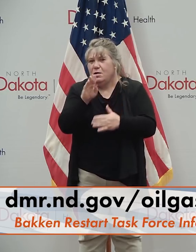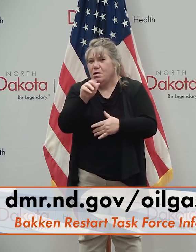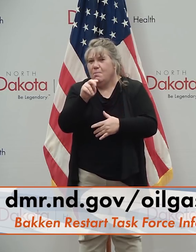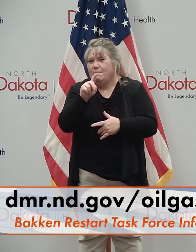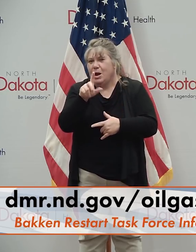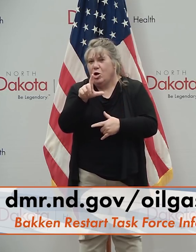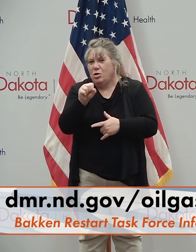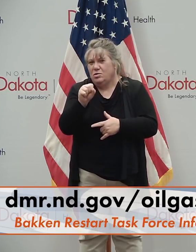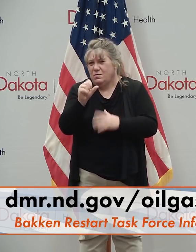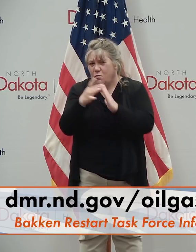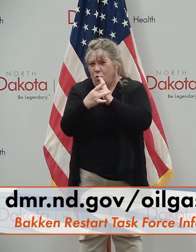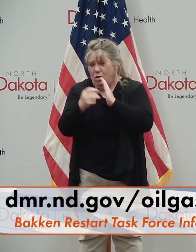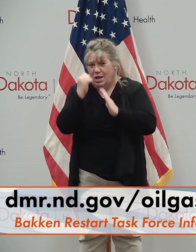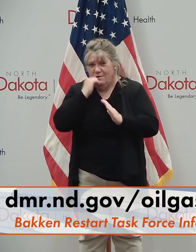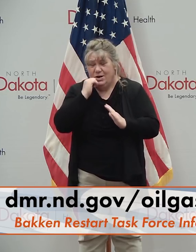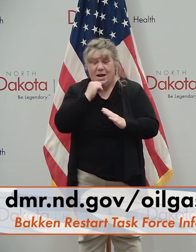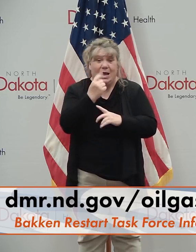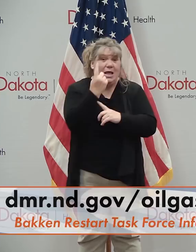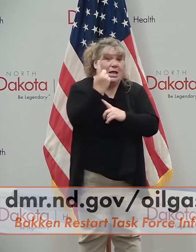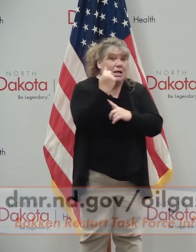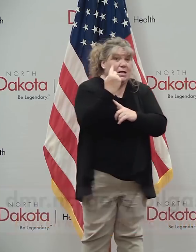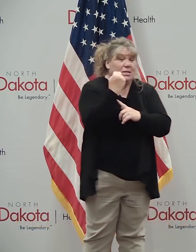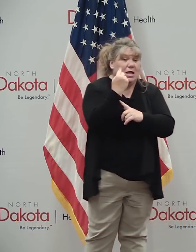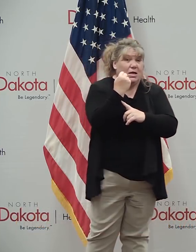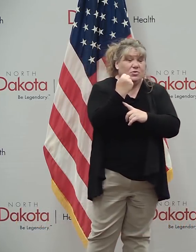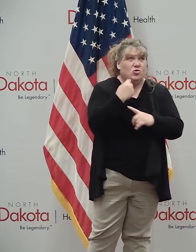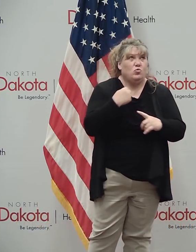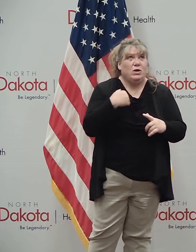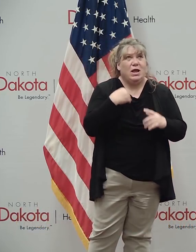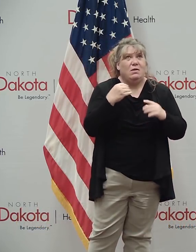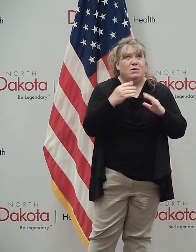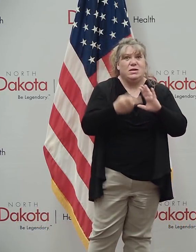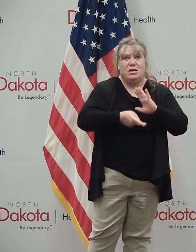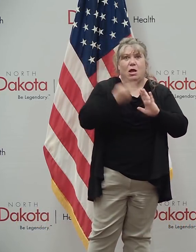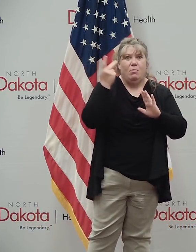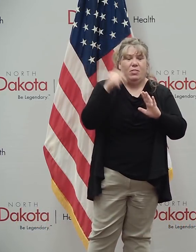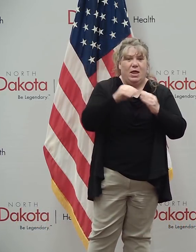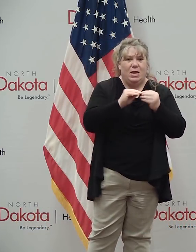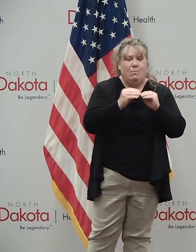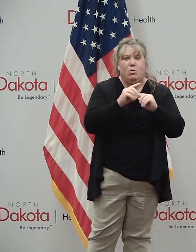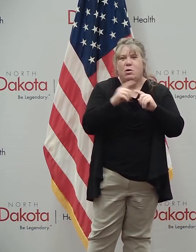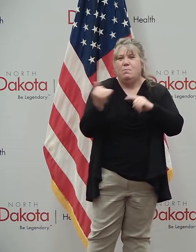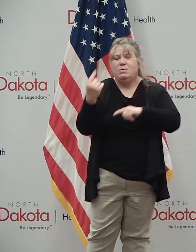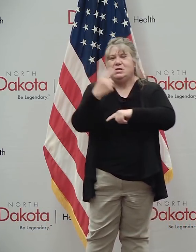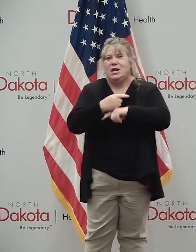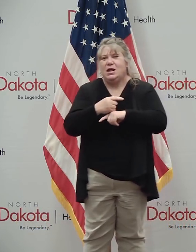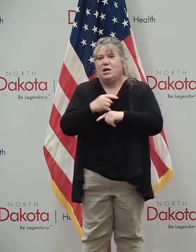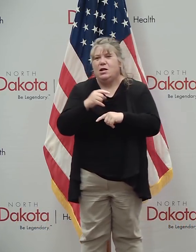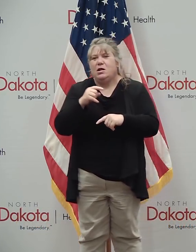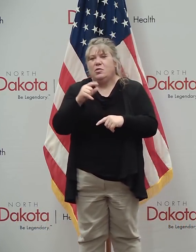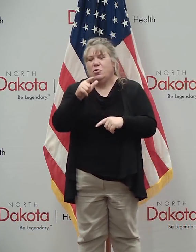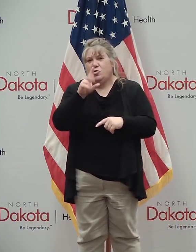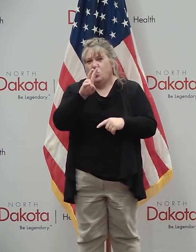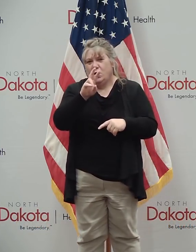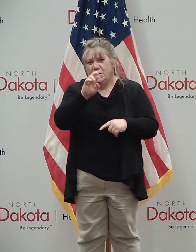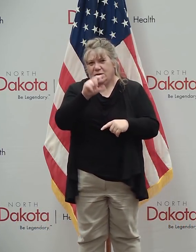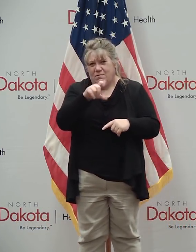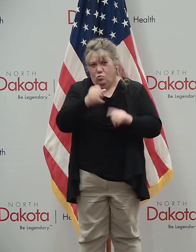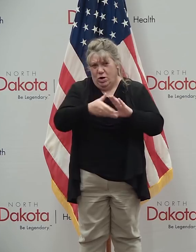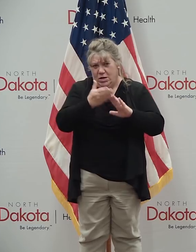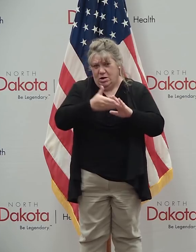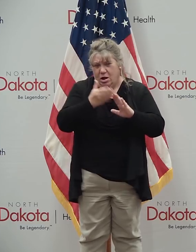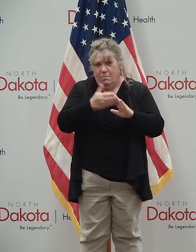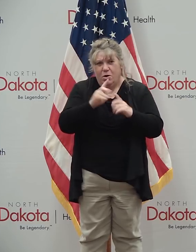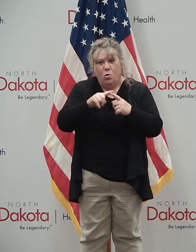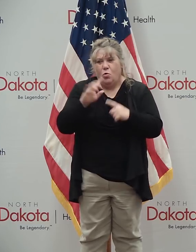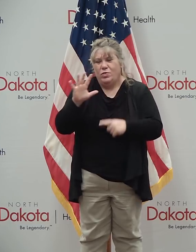production. Last year, we would have had more than double this, but today there are 27 rigs operating and